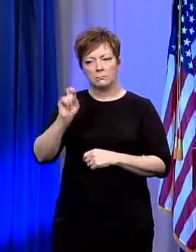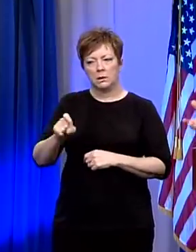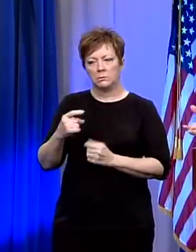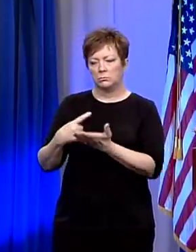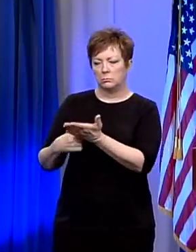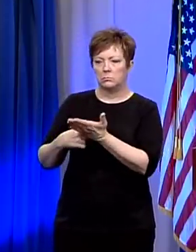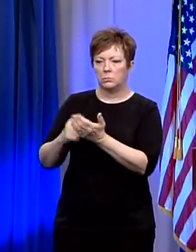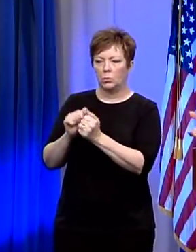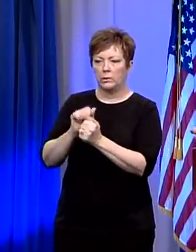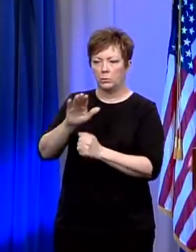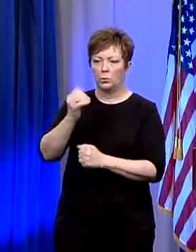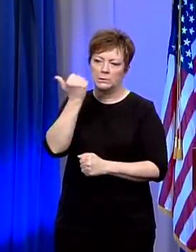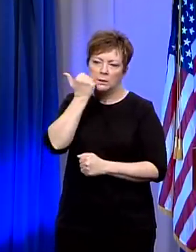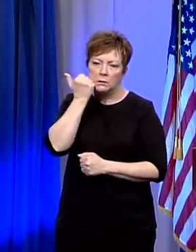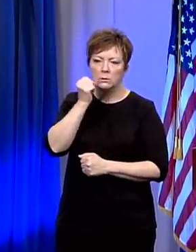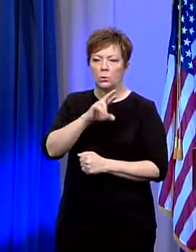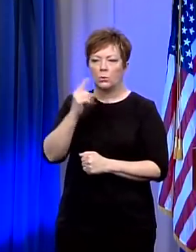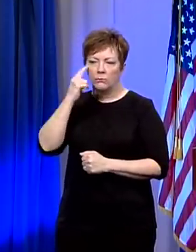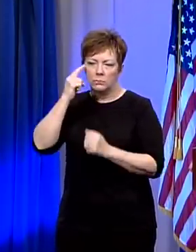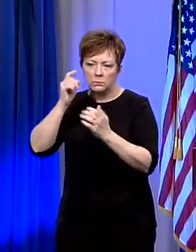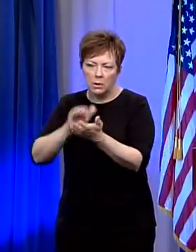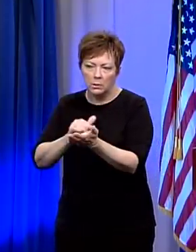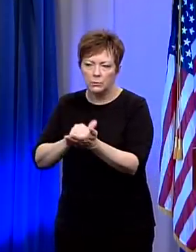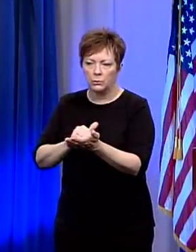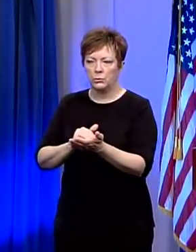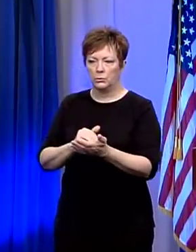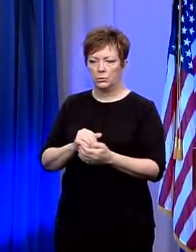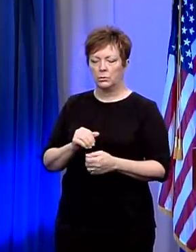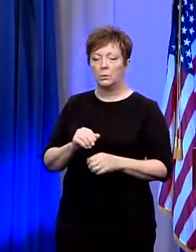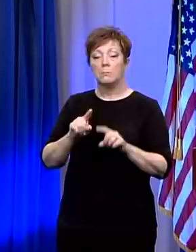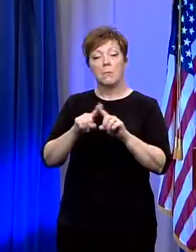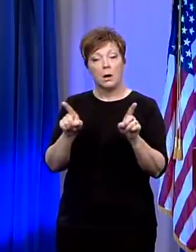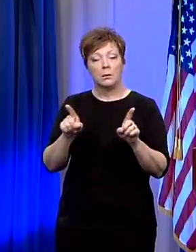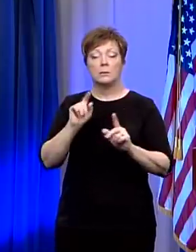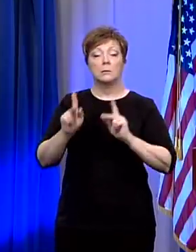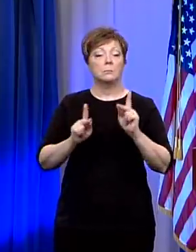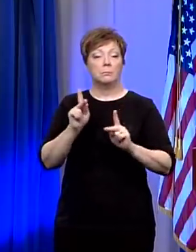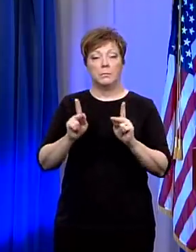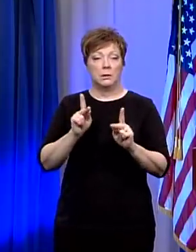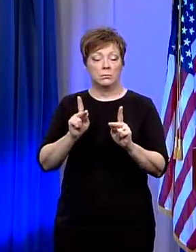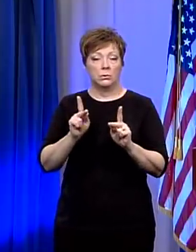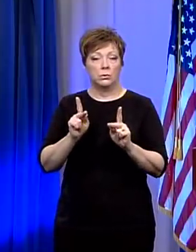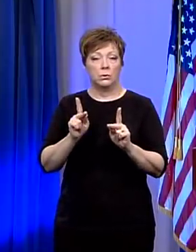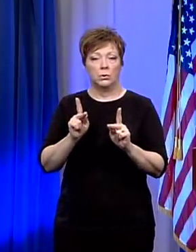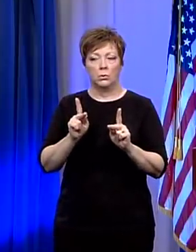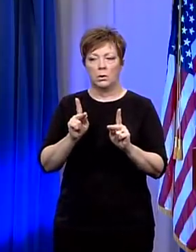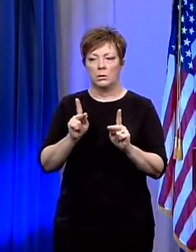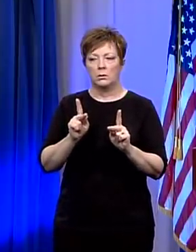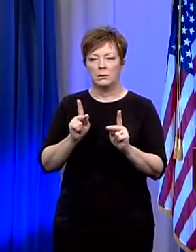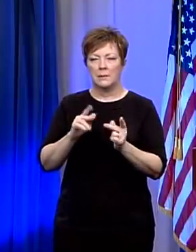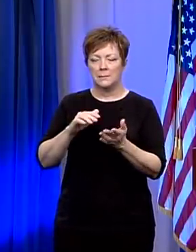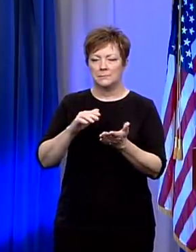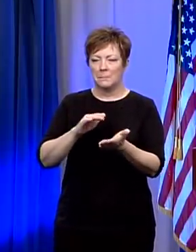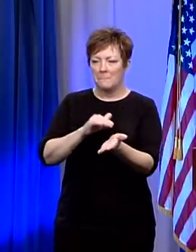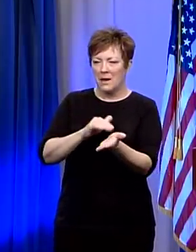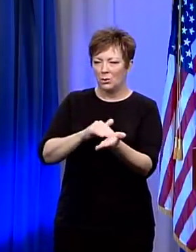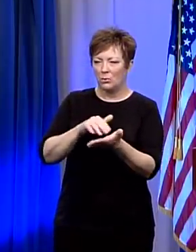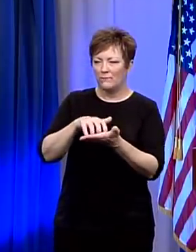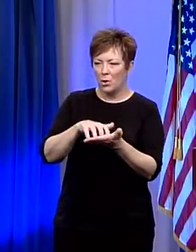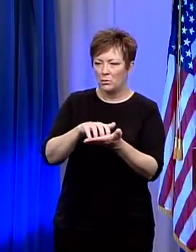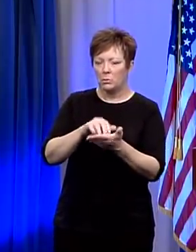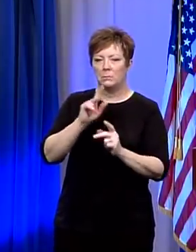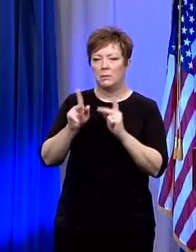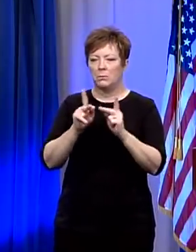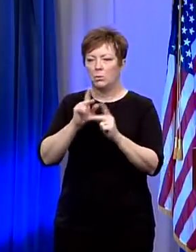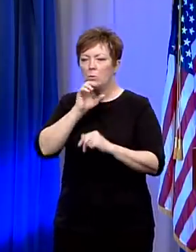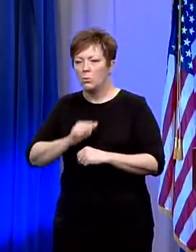with their own dentist or their own optometrist or their own provider. But for people who are medically vulnerable, like the elderly or people with